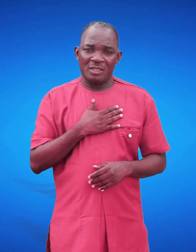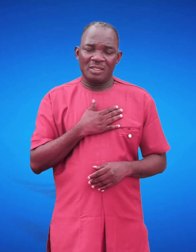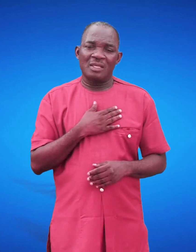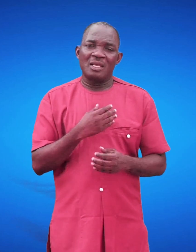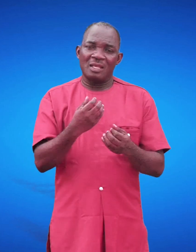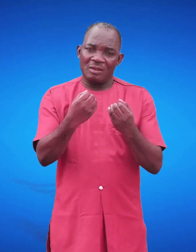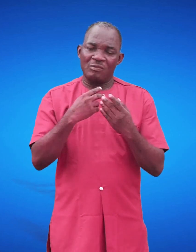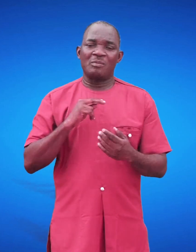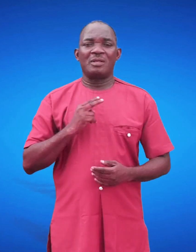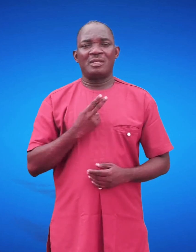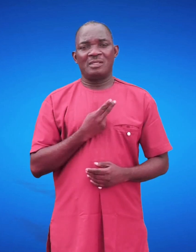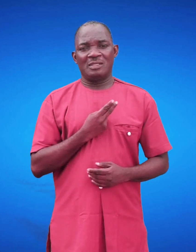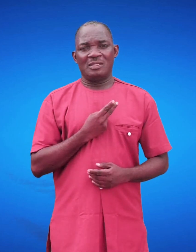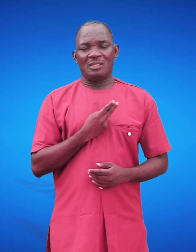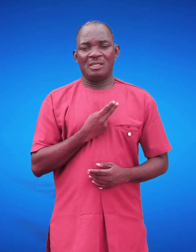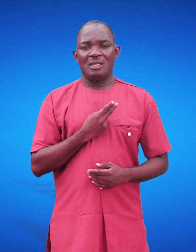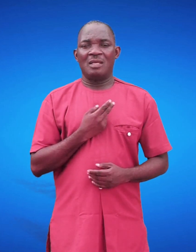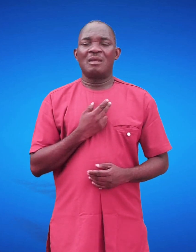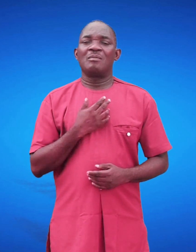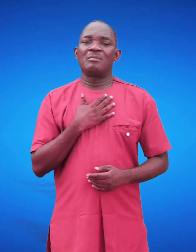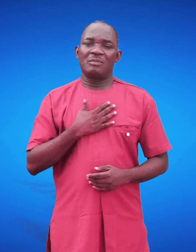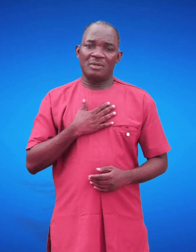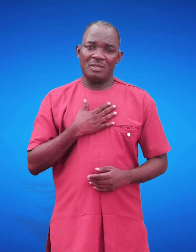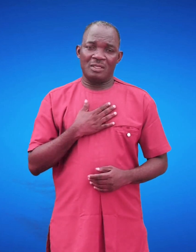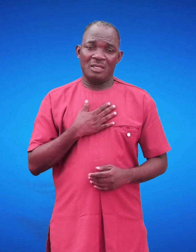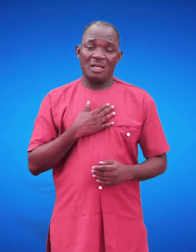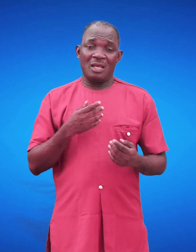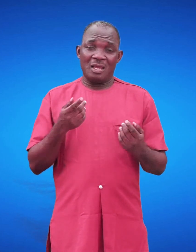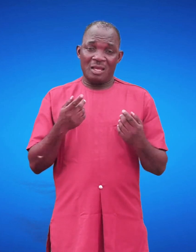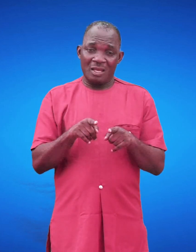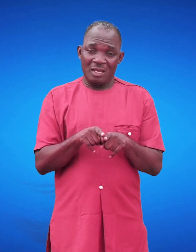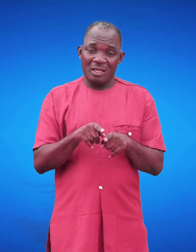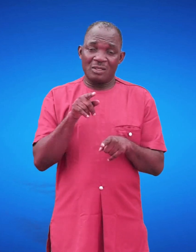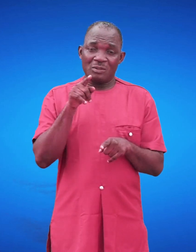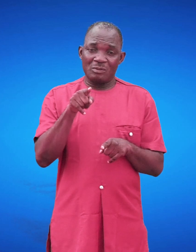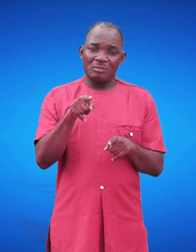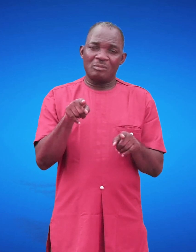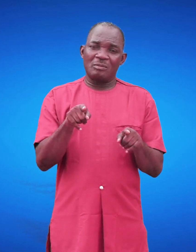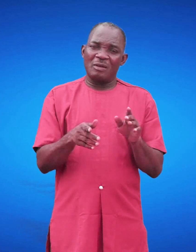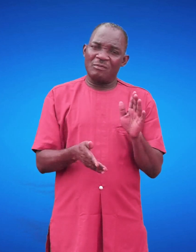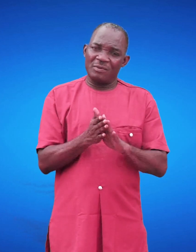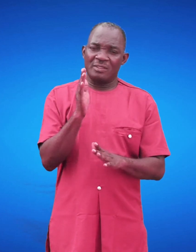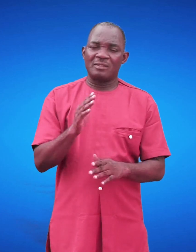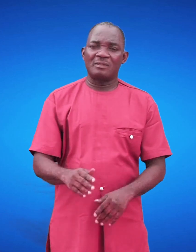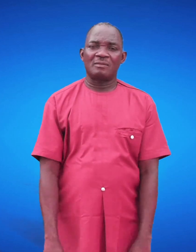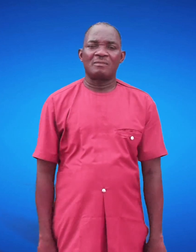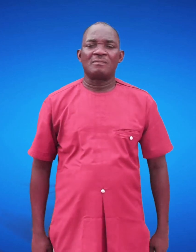way, please tell us as soon as possible.